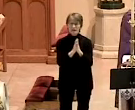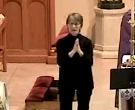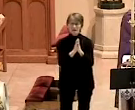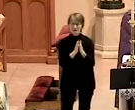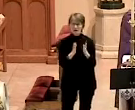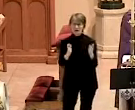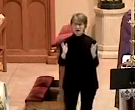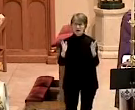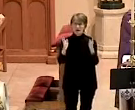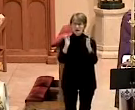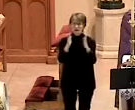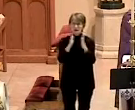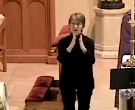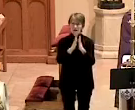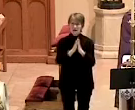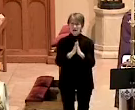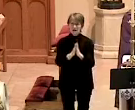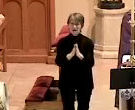Amen.